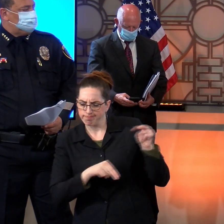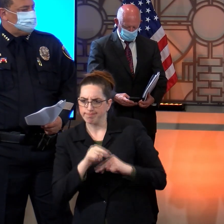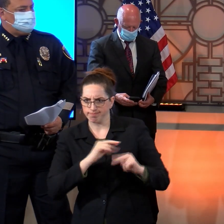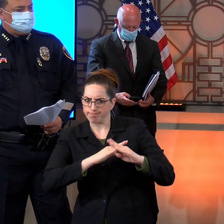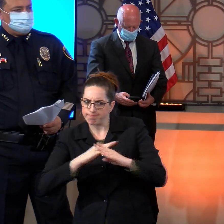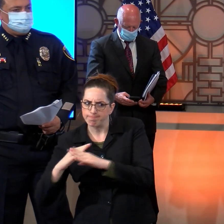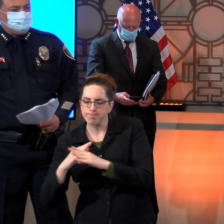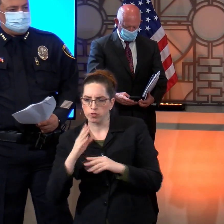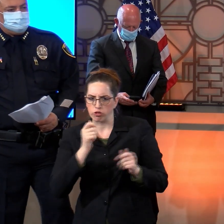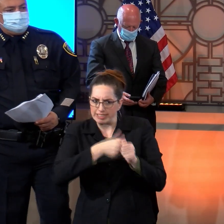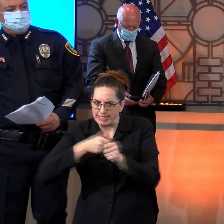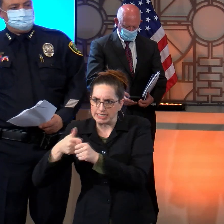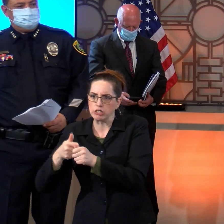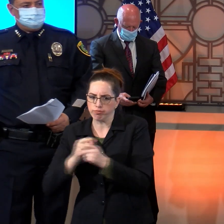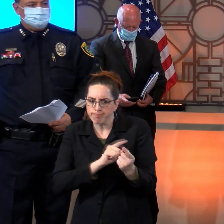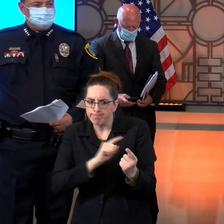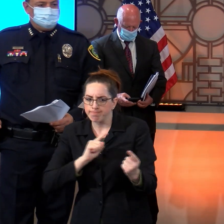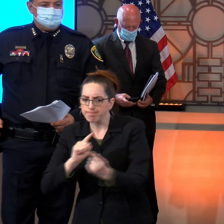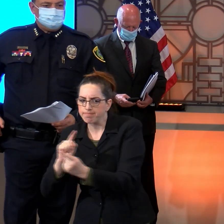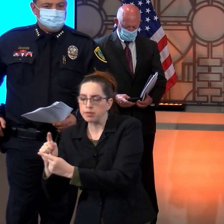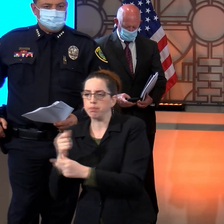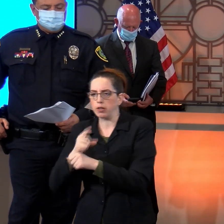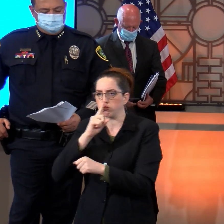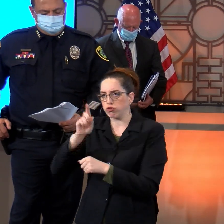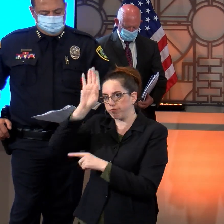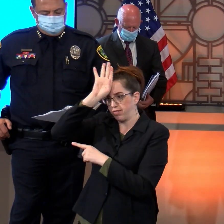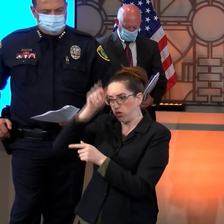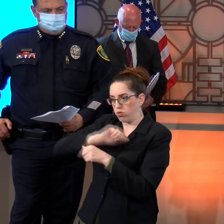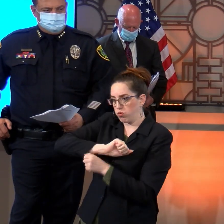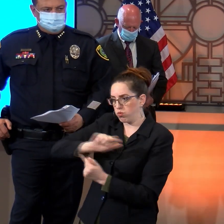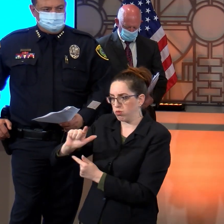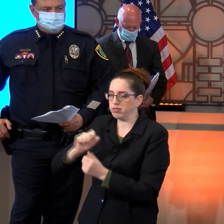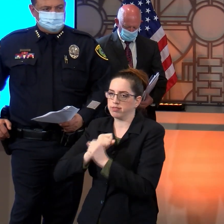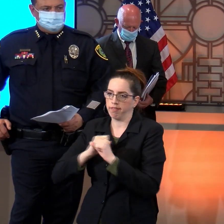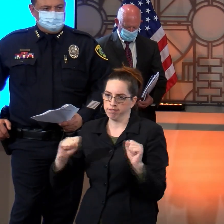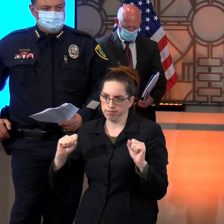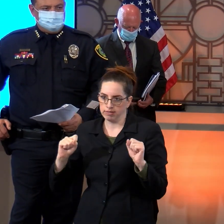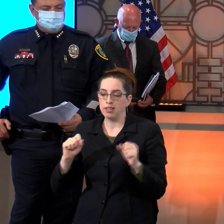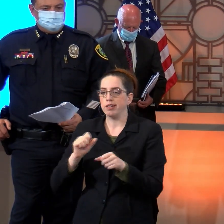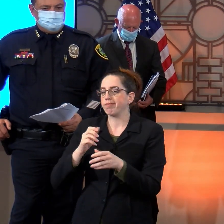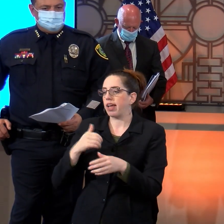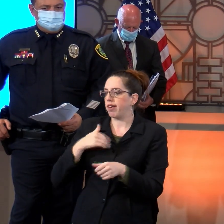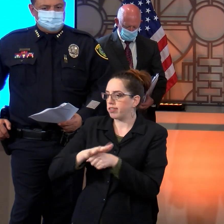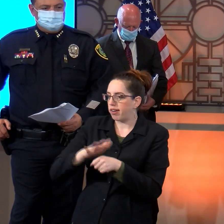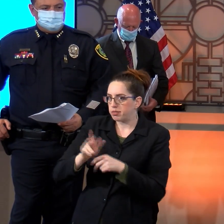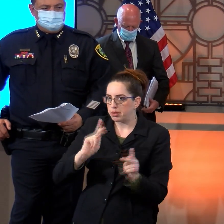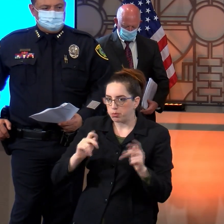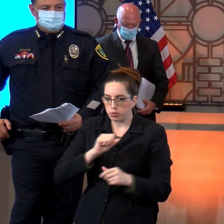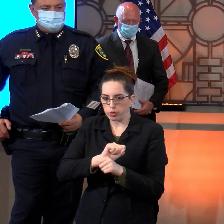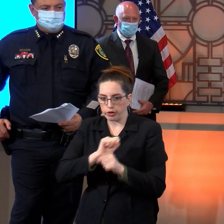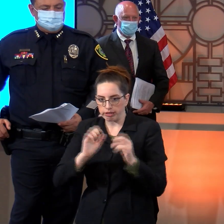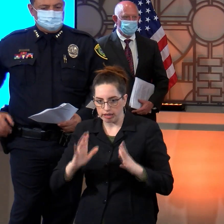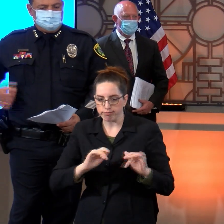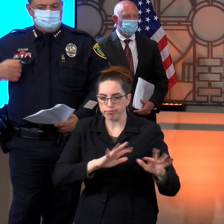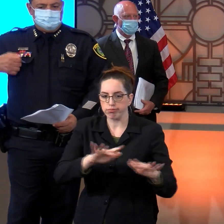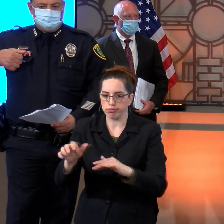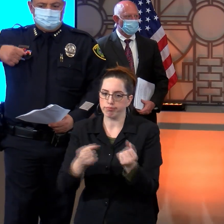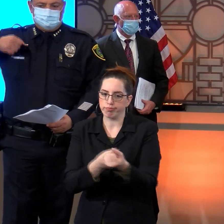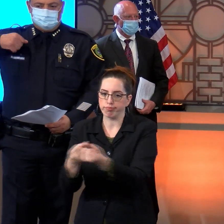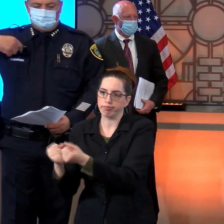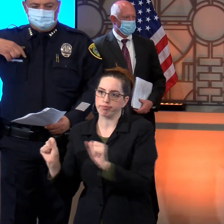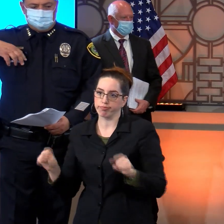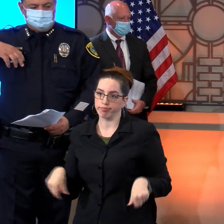that that our firefighters remain safe, to ensure that we are providing adequate staffing to be able to serve this community. That's my report.